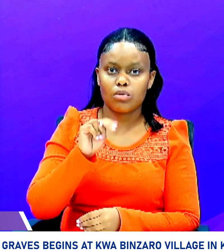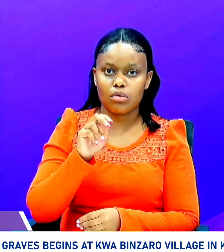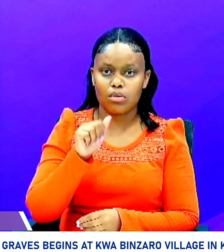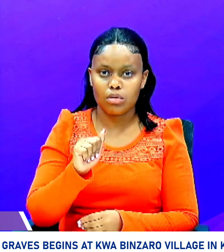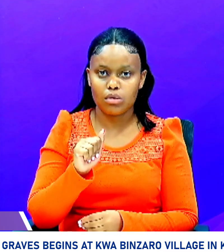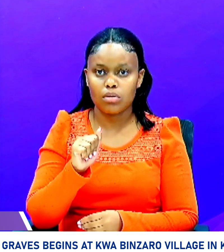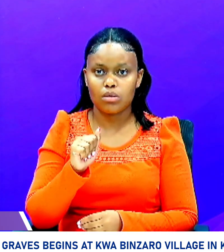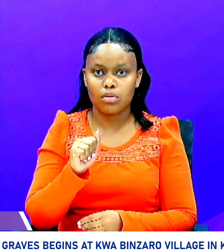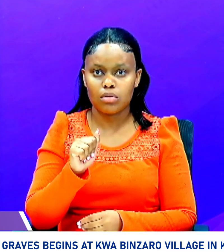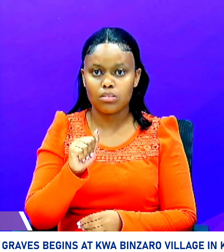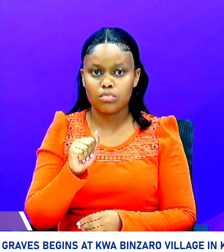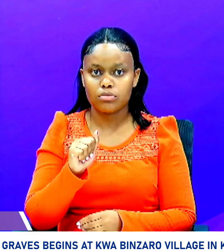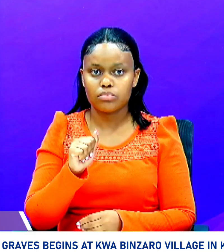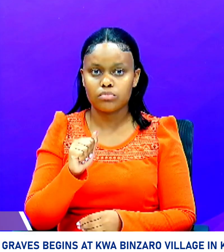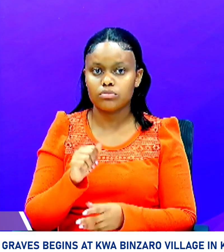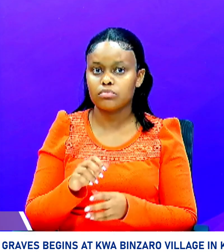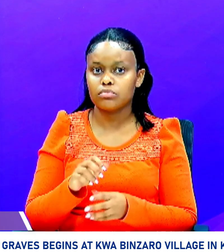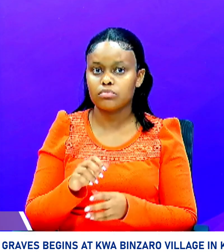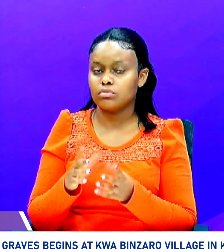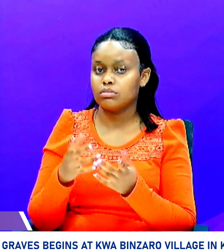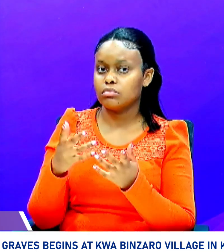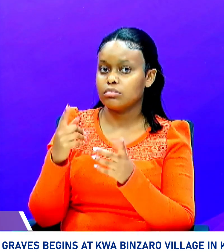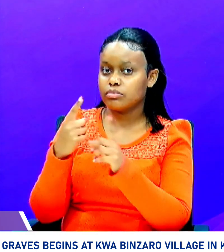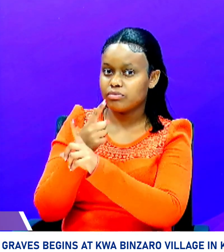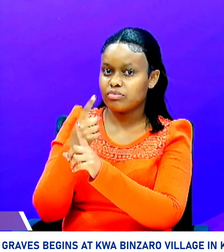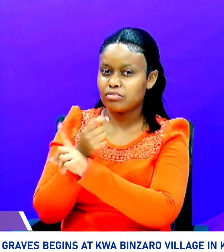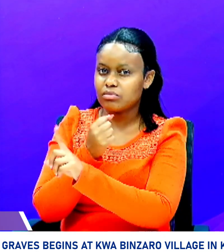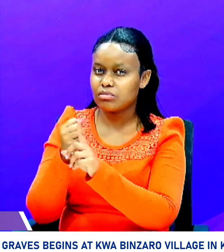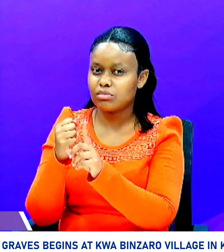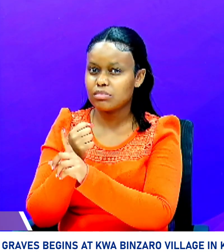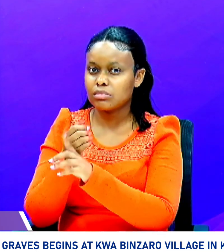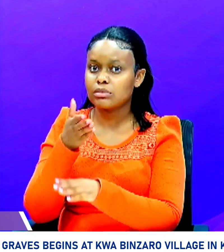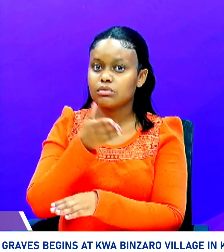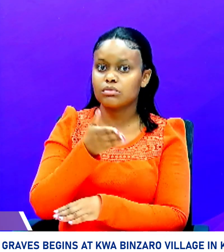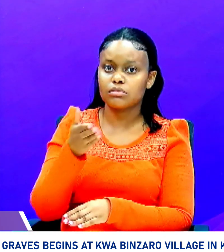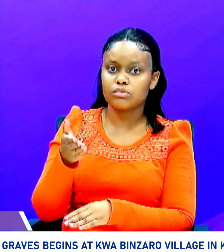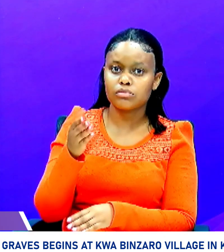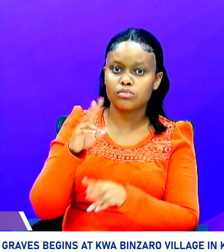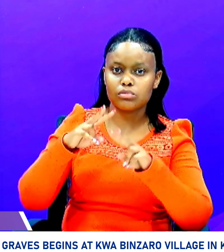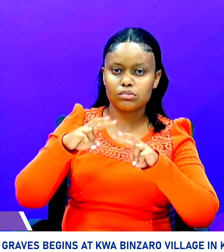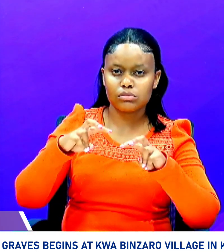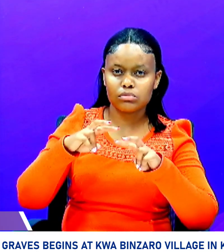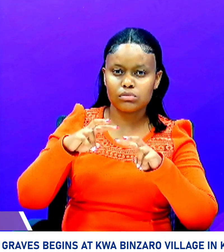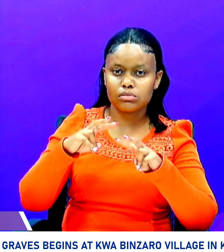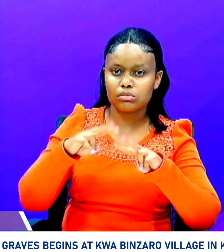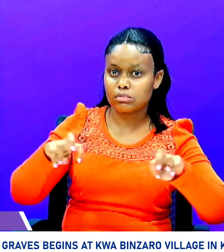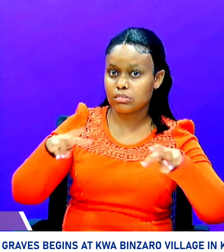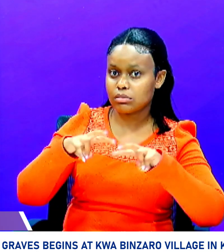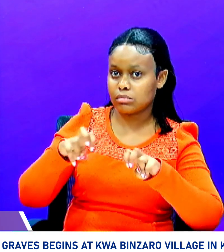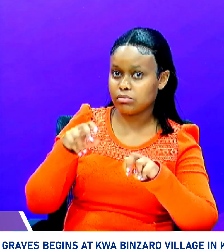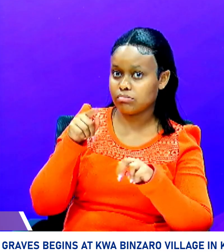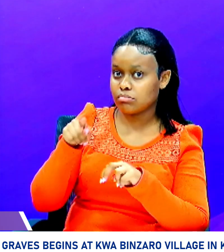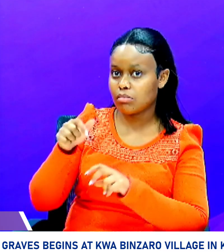exercise seeks to establish the cause of death, carry out DNA